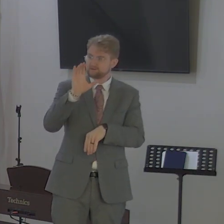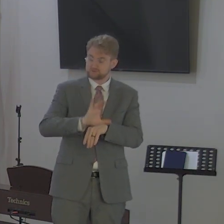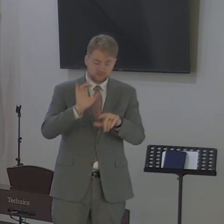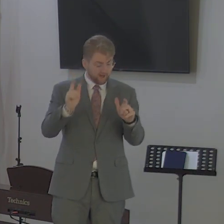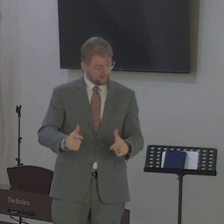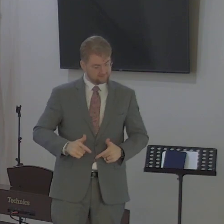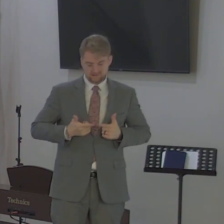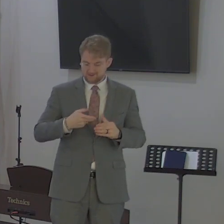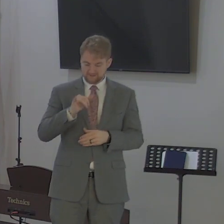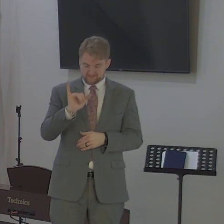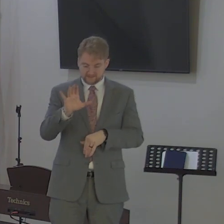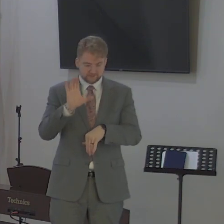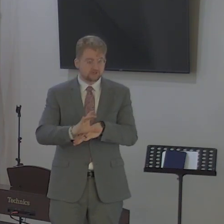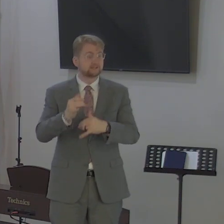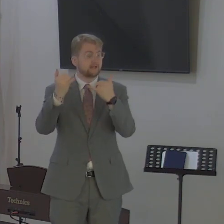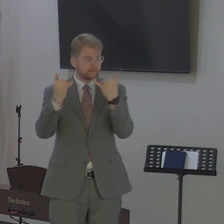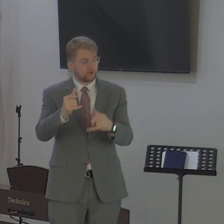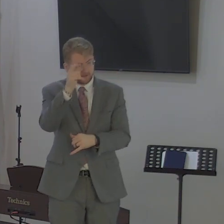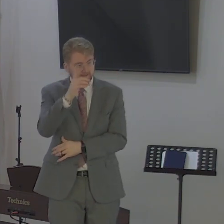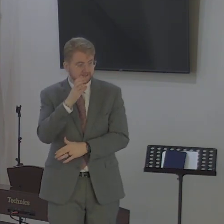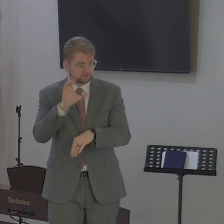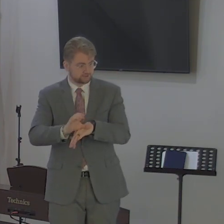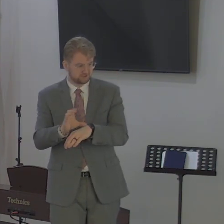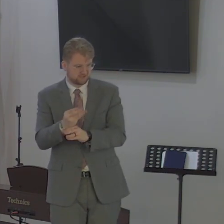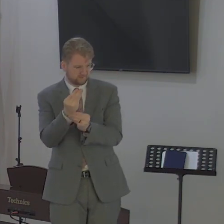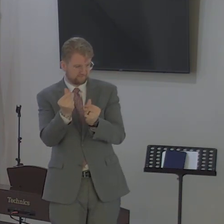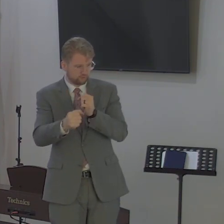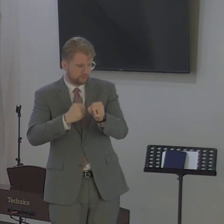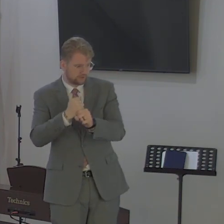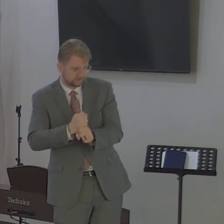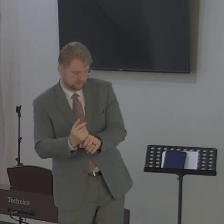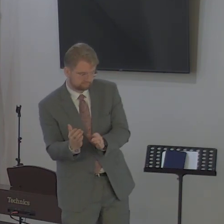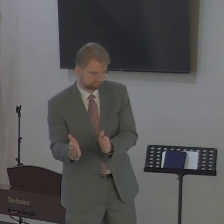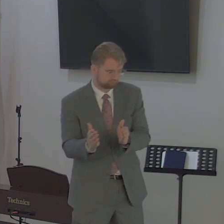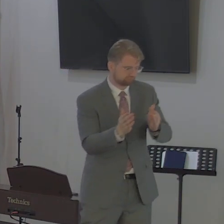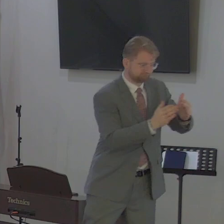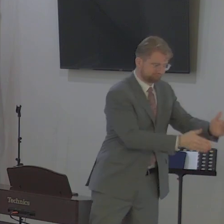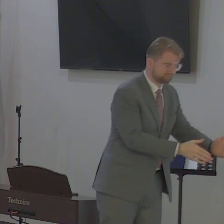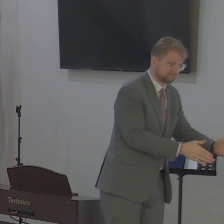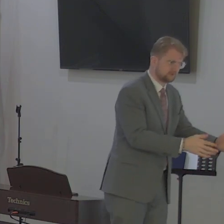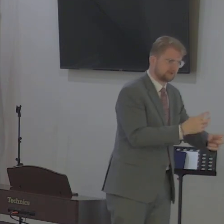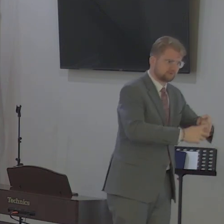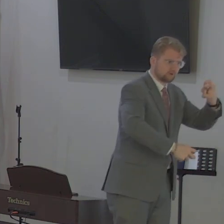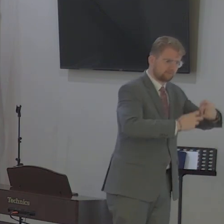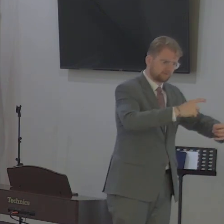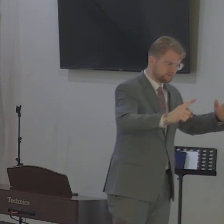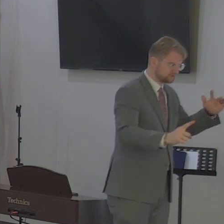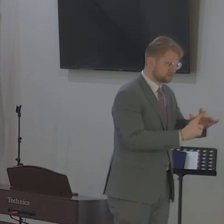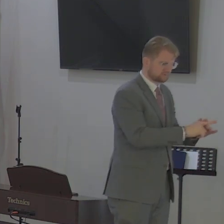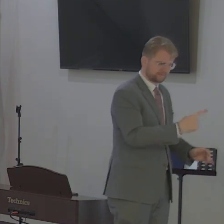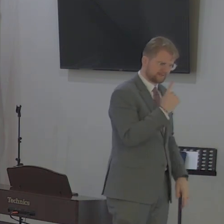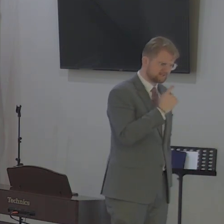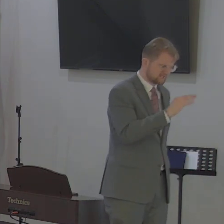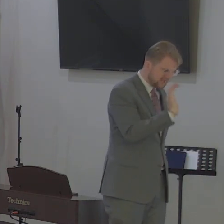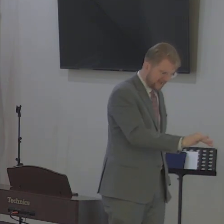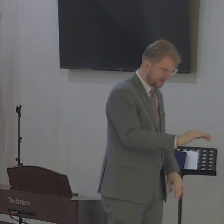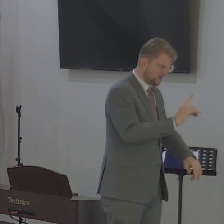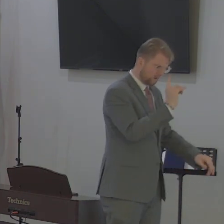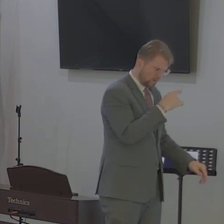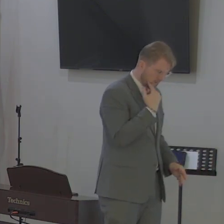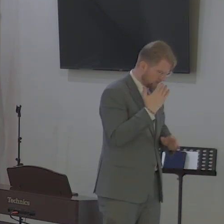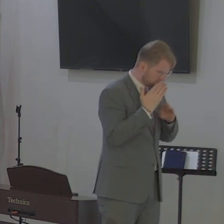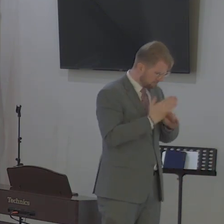But now a few years down the road, there's a problem. Paul hits the nail on the head. He says, who hinders you from obeying